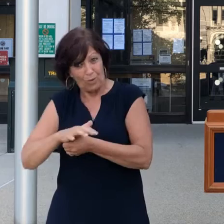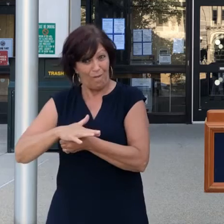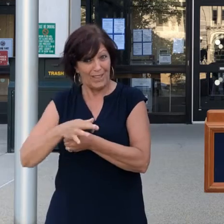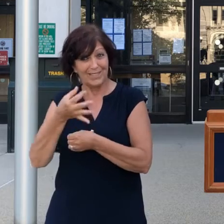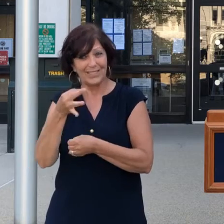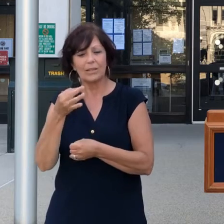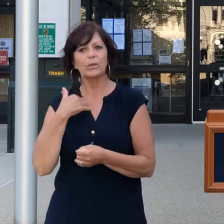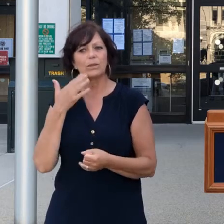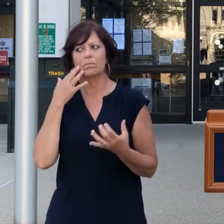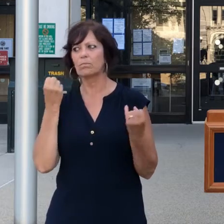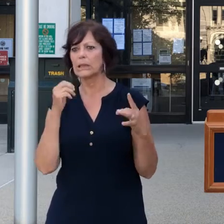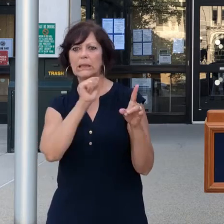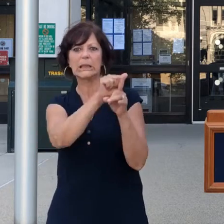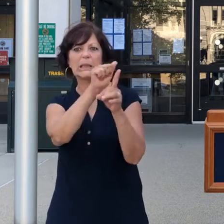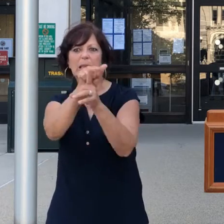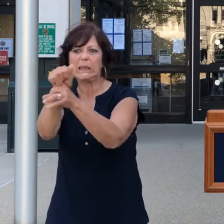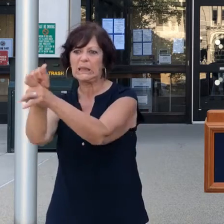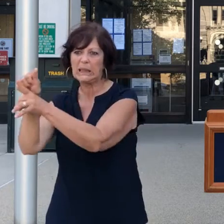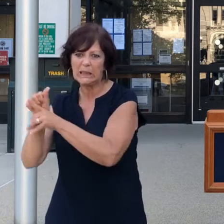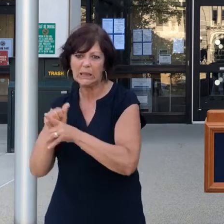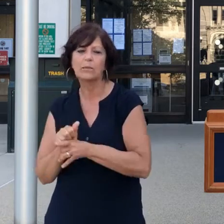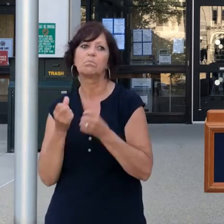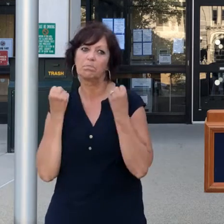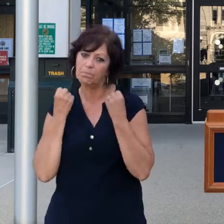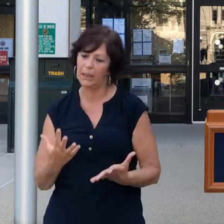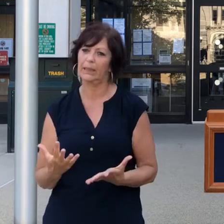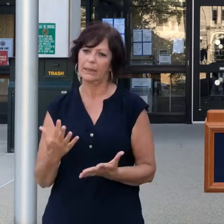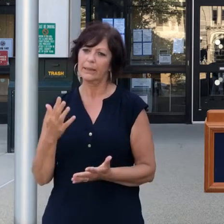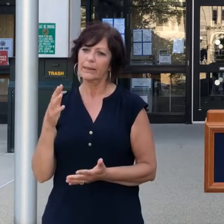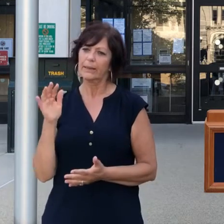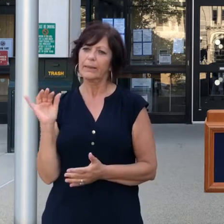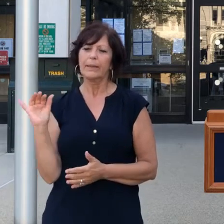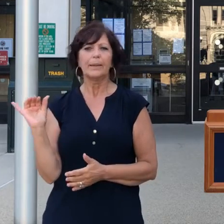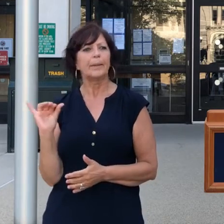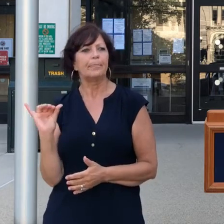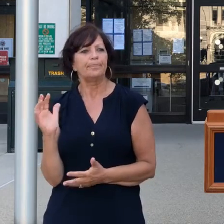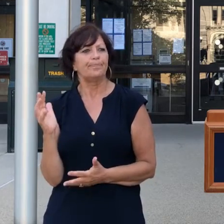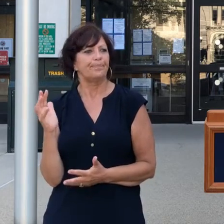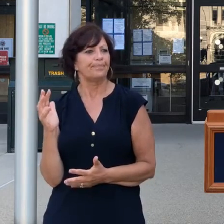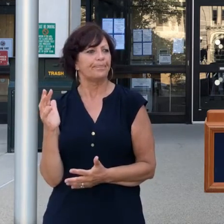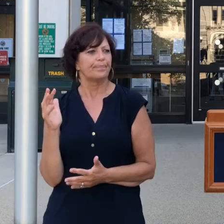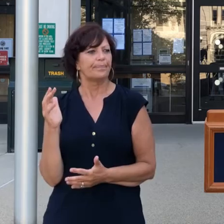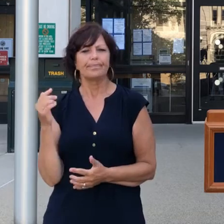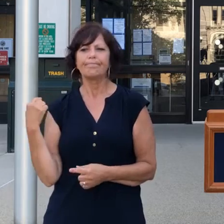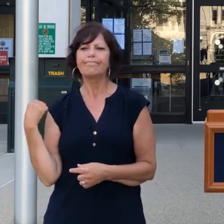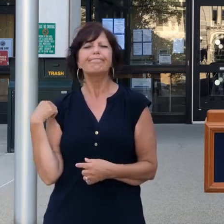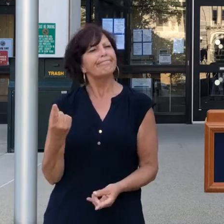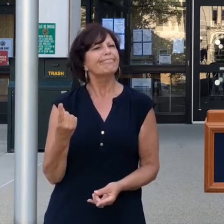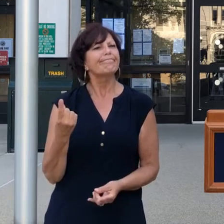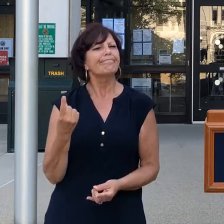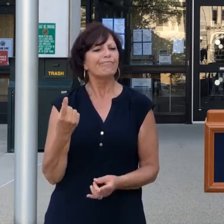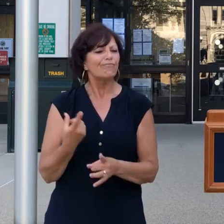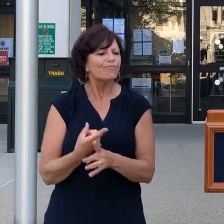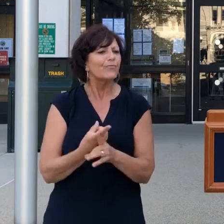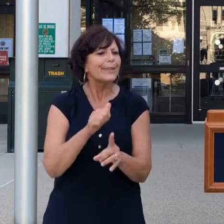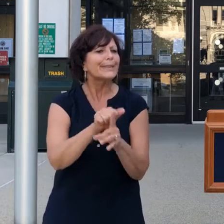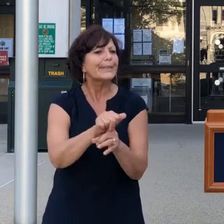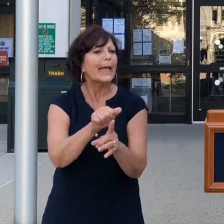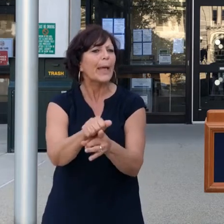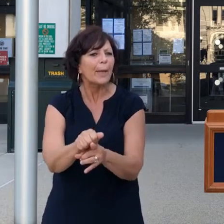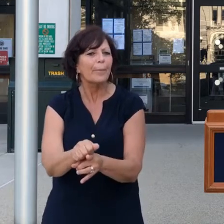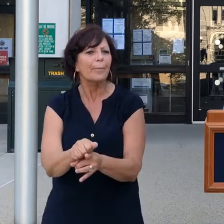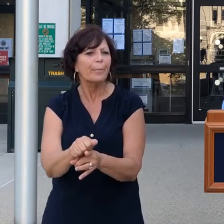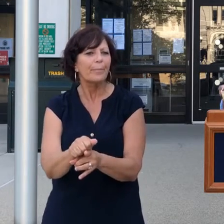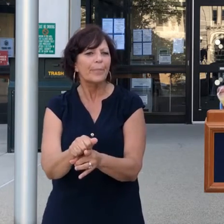that there's a lot of scams out there. Things just as much from the stuff that we've always dealt with in county government,